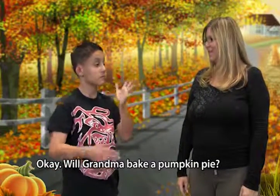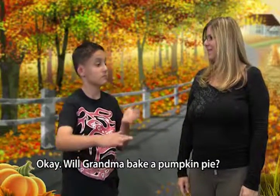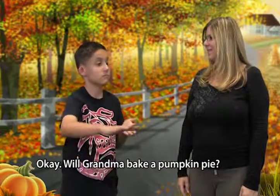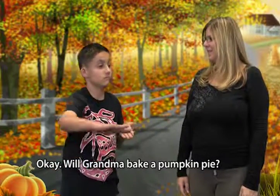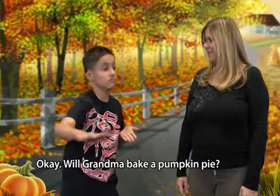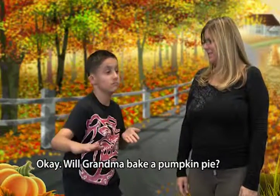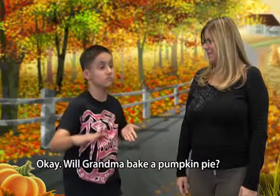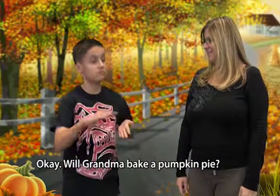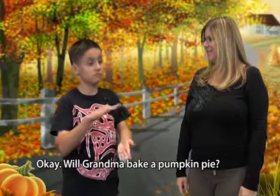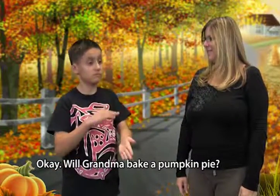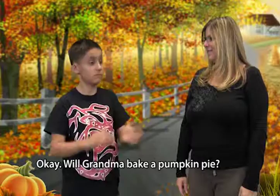pumpkin pie?